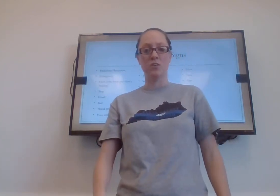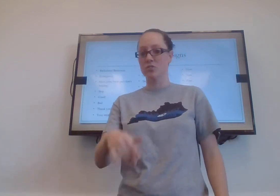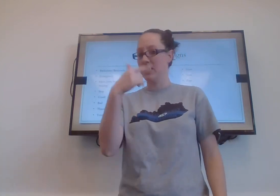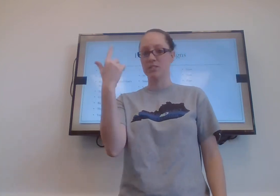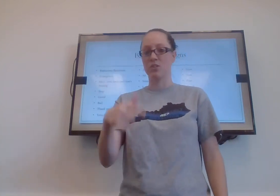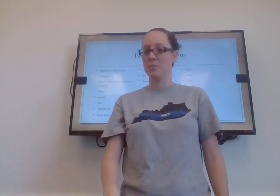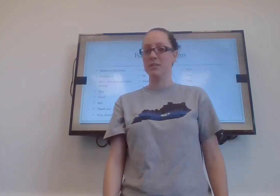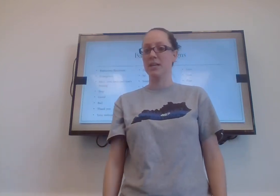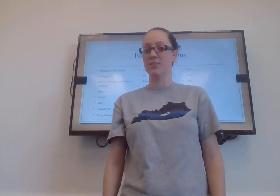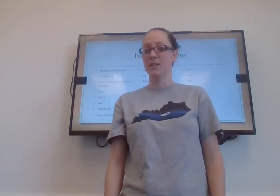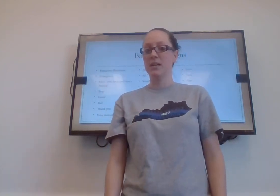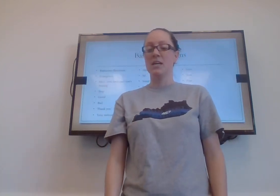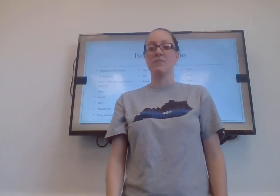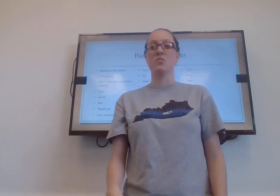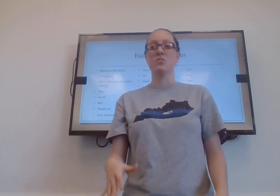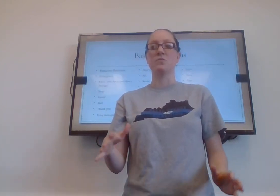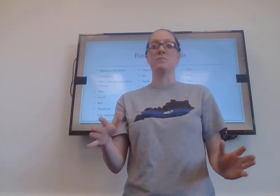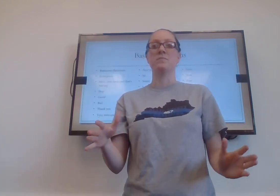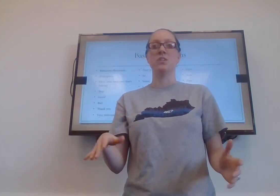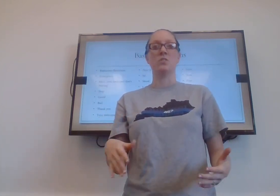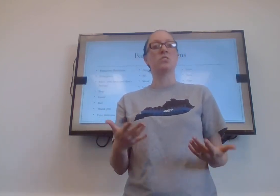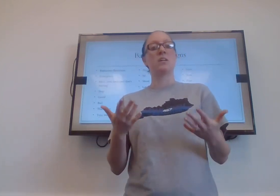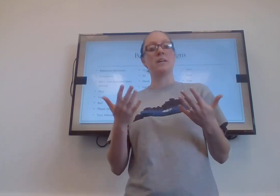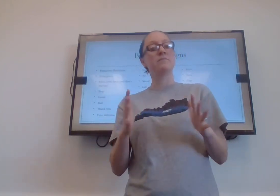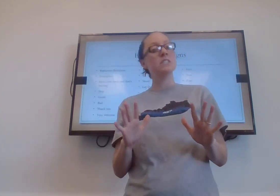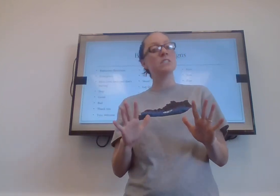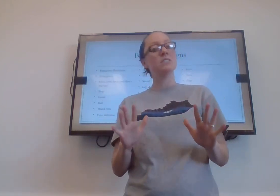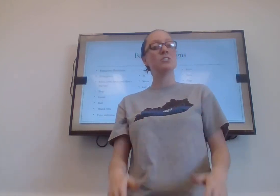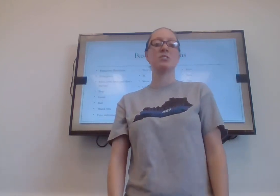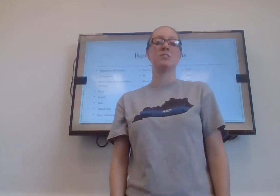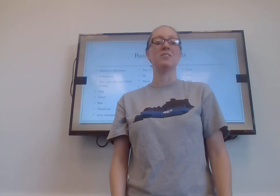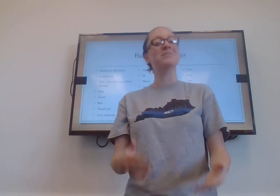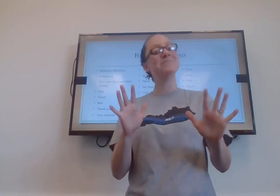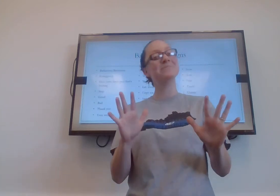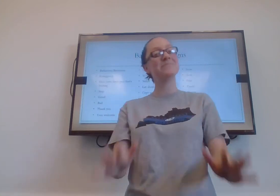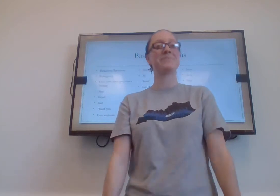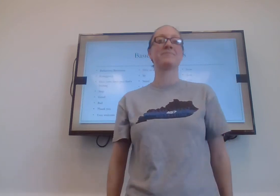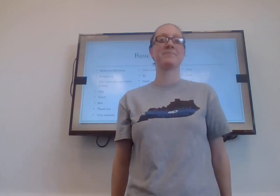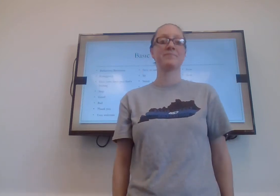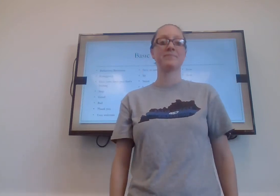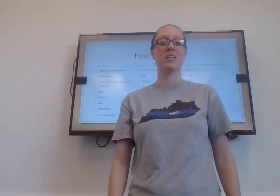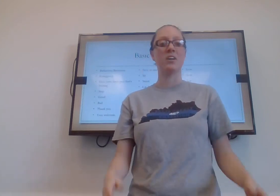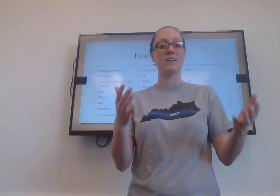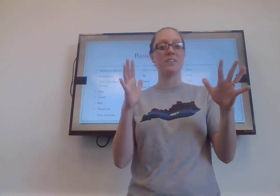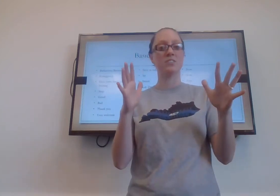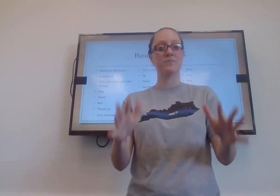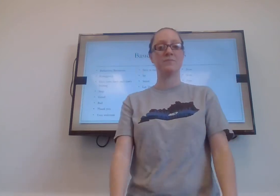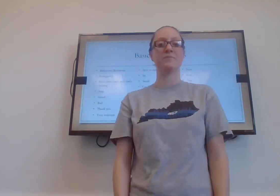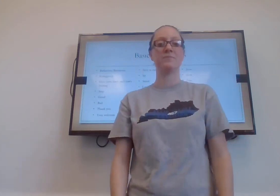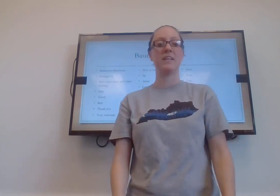those eyes go up and down. If you're, just like, you go, kind of deal. They can